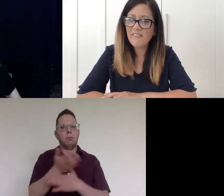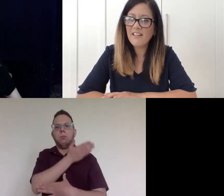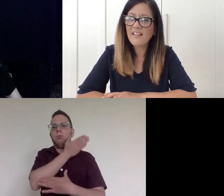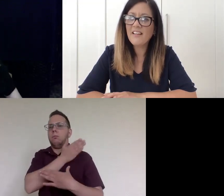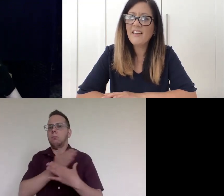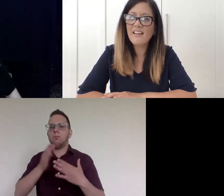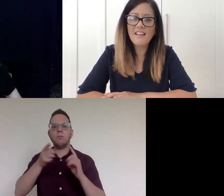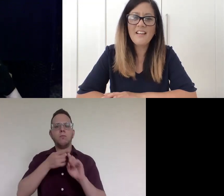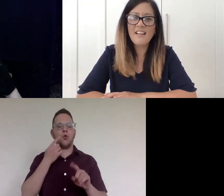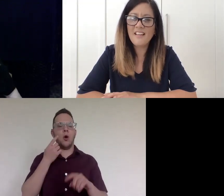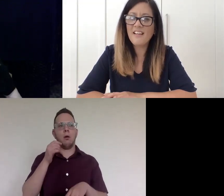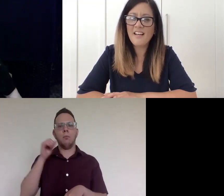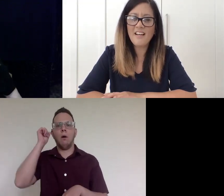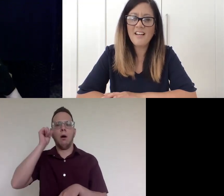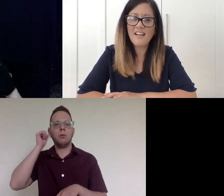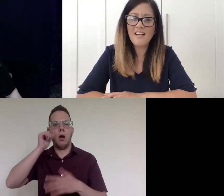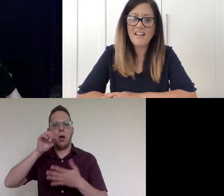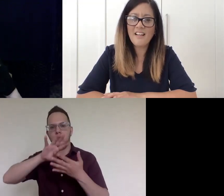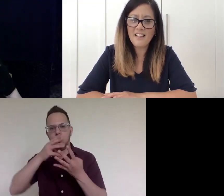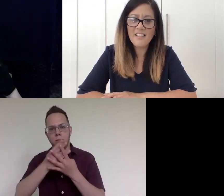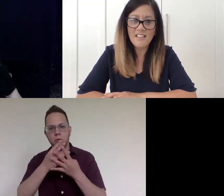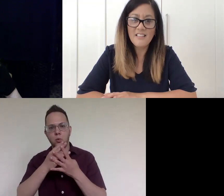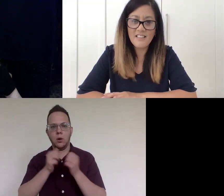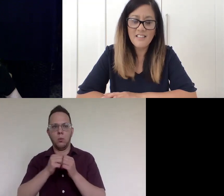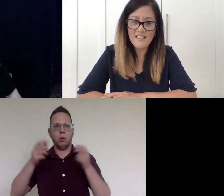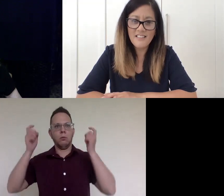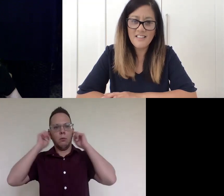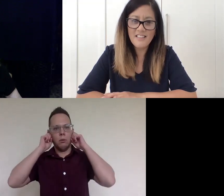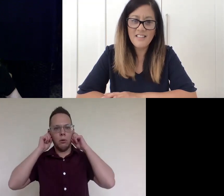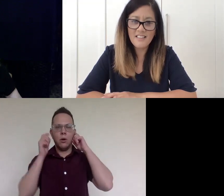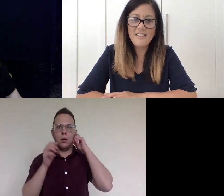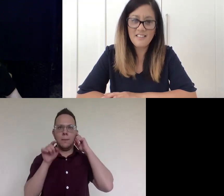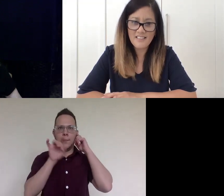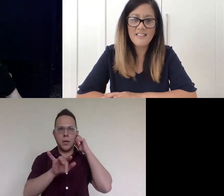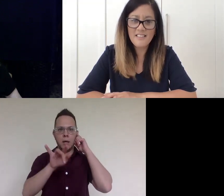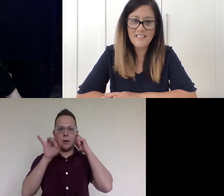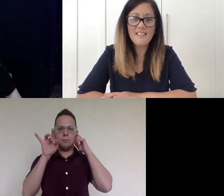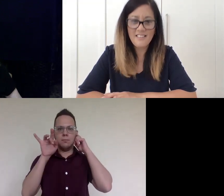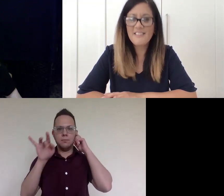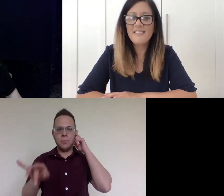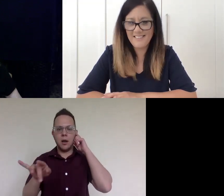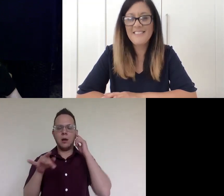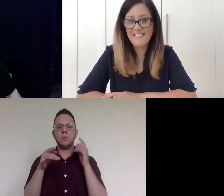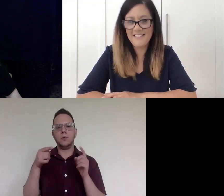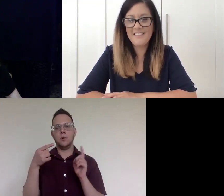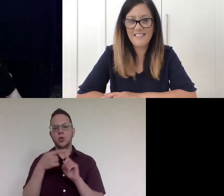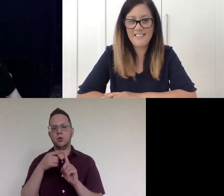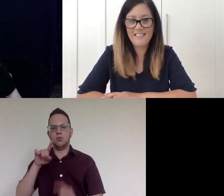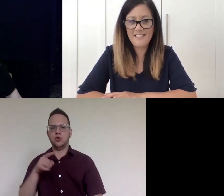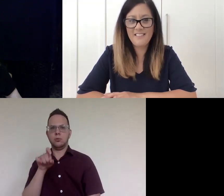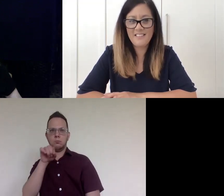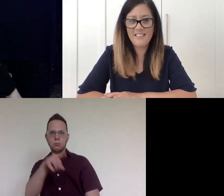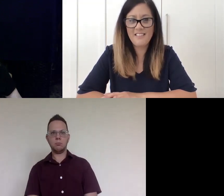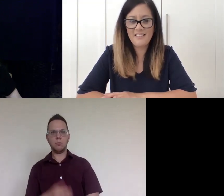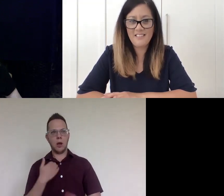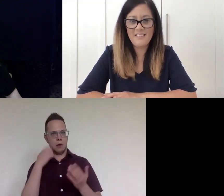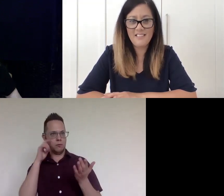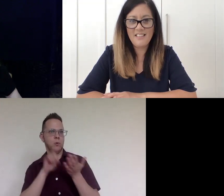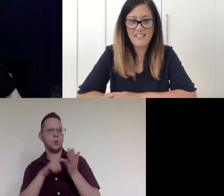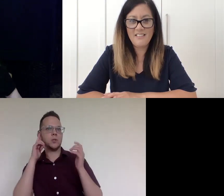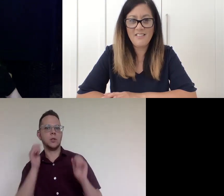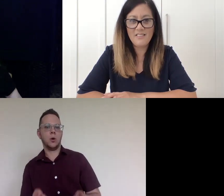different offices. And then you might have a range of audiological needs. Maybe you have